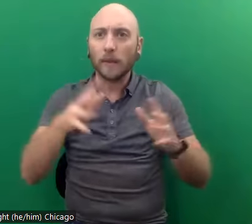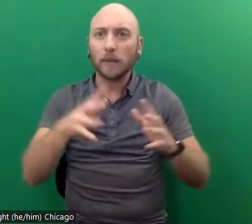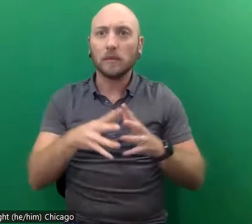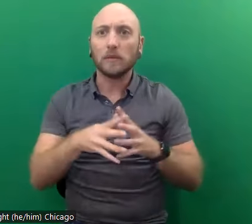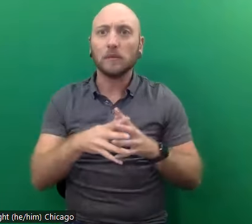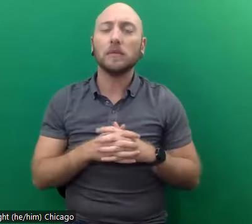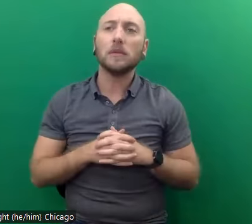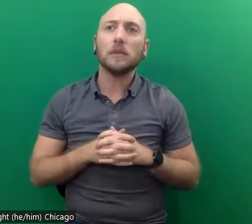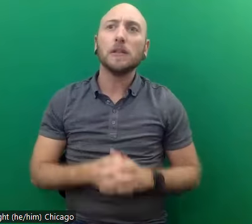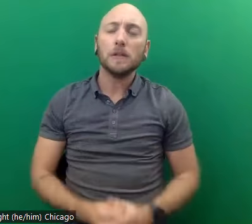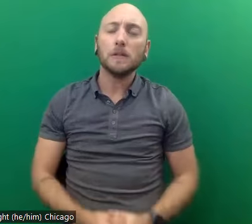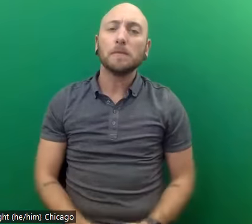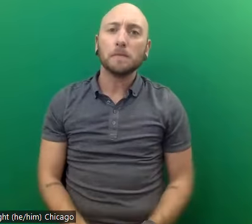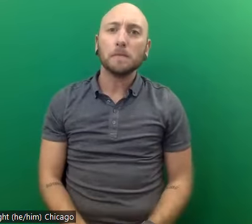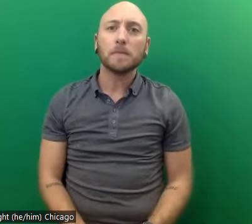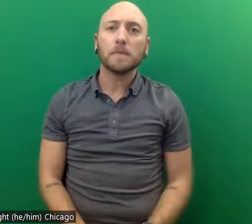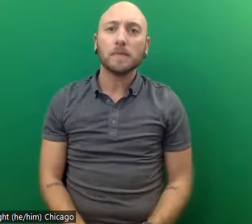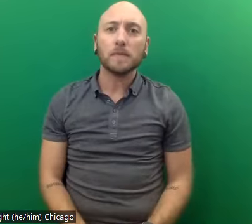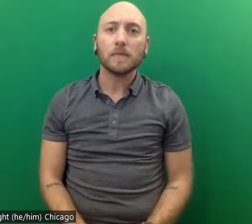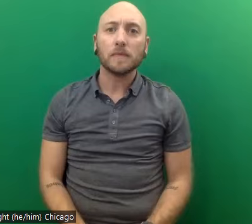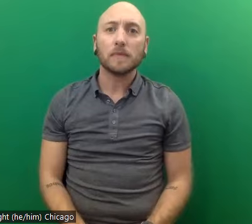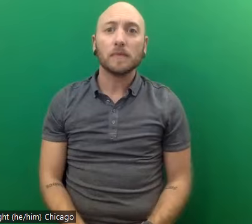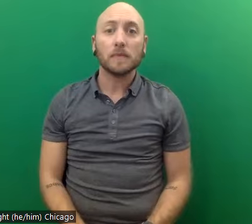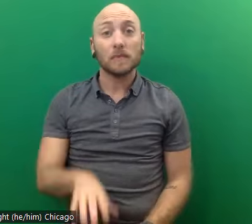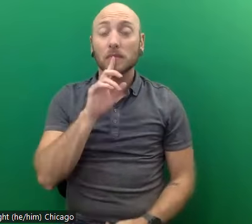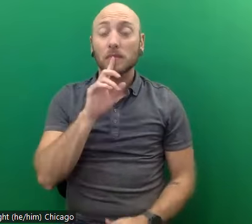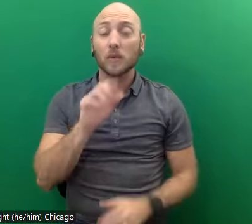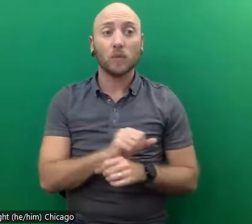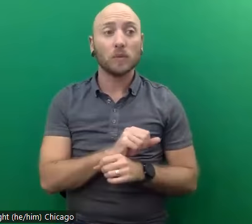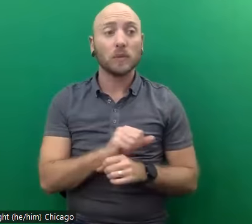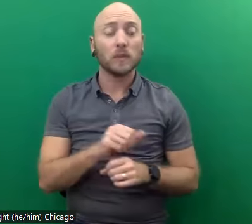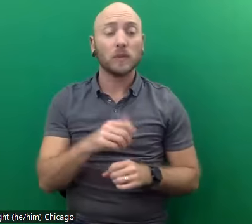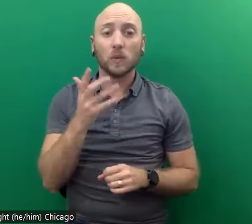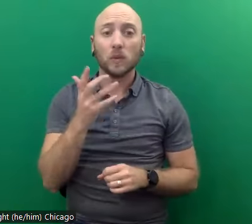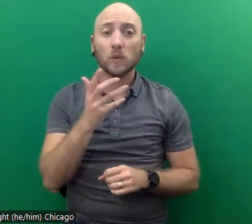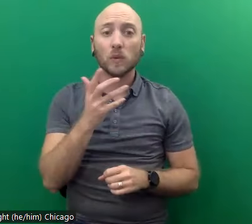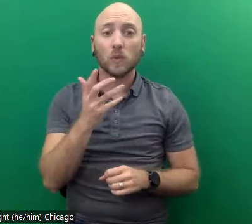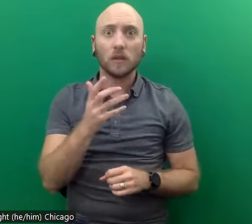And I had an experience that I never had ever before in my life.